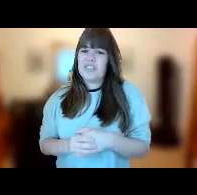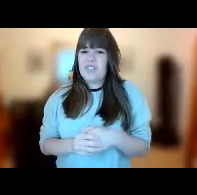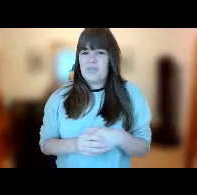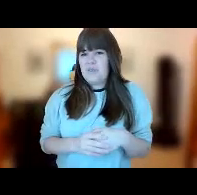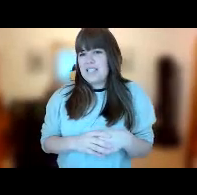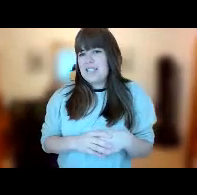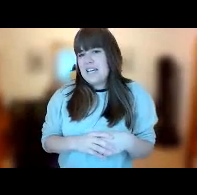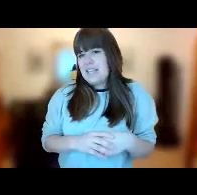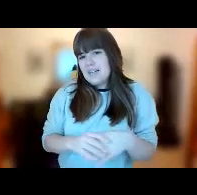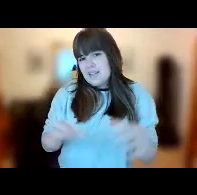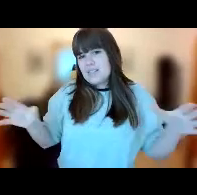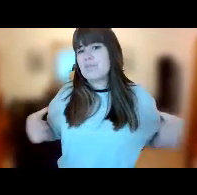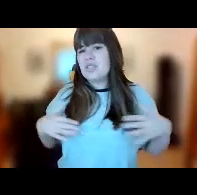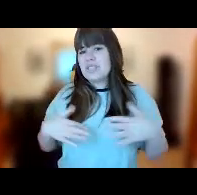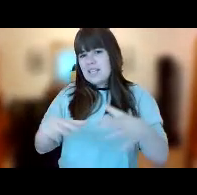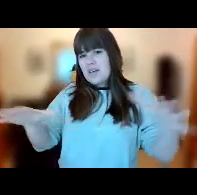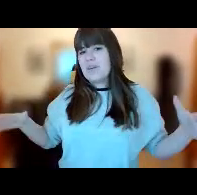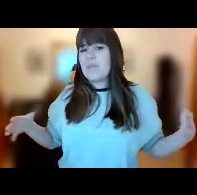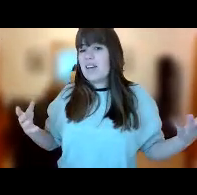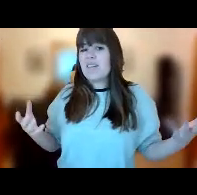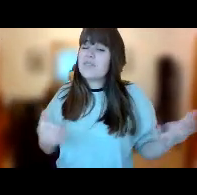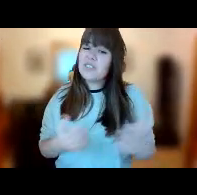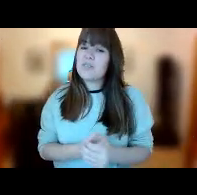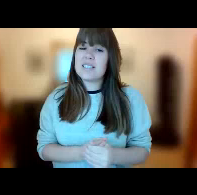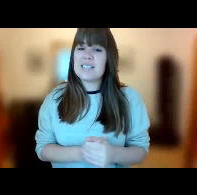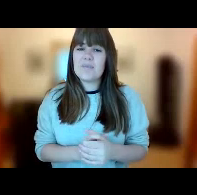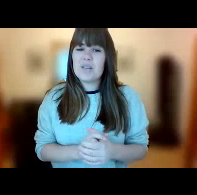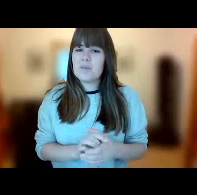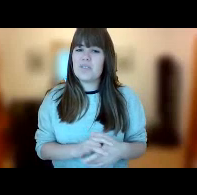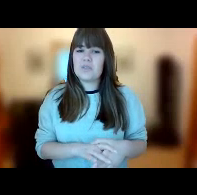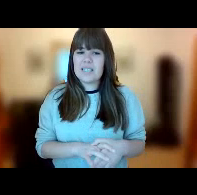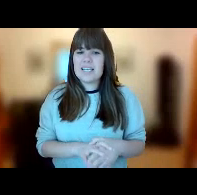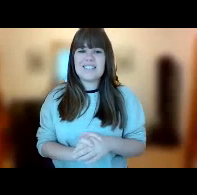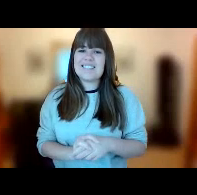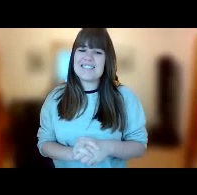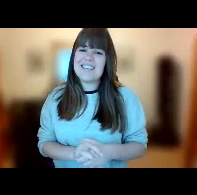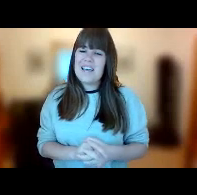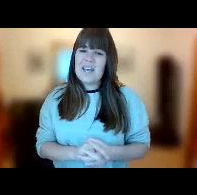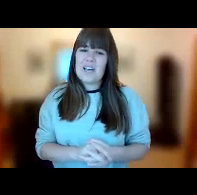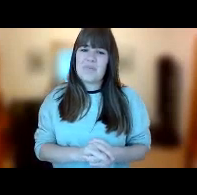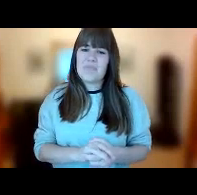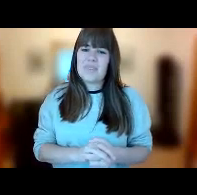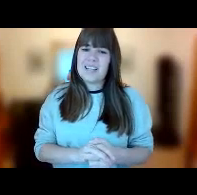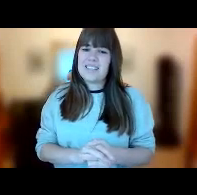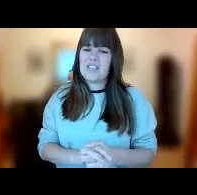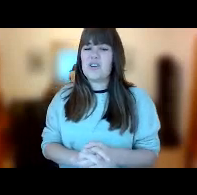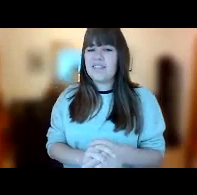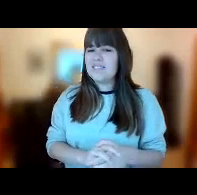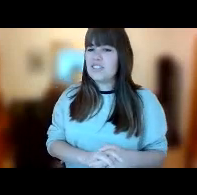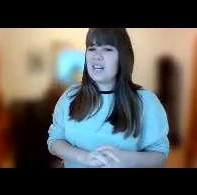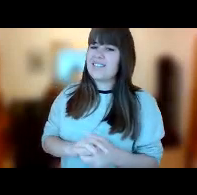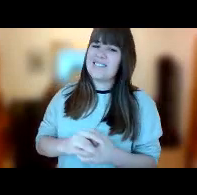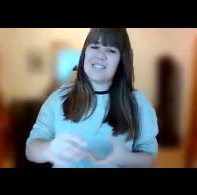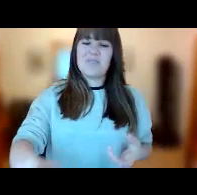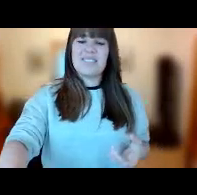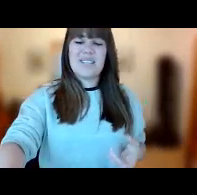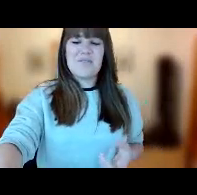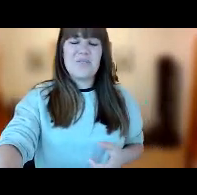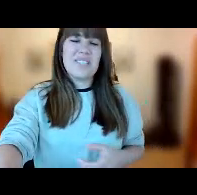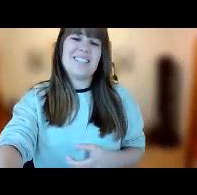or instructions, or as I say, that assumptions that maybe do exist sometimes within organisations, to try and challenge